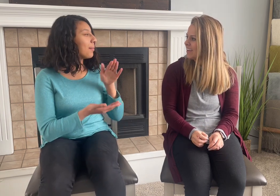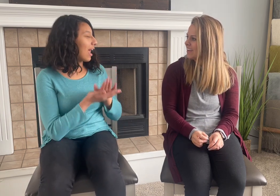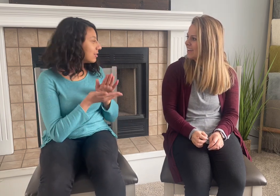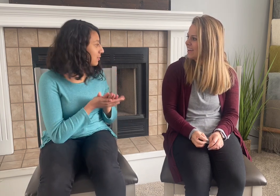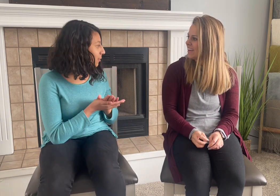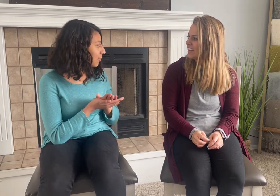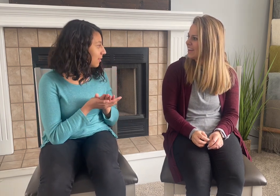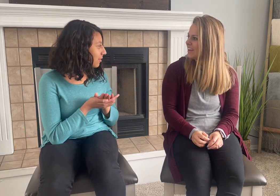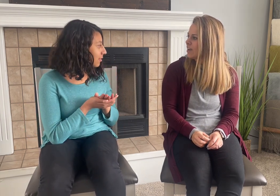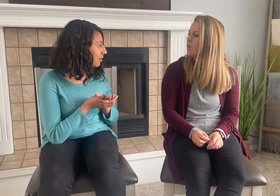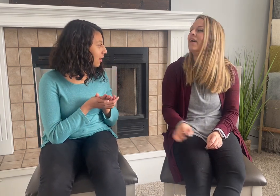nap at school?